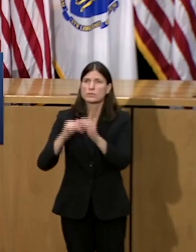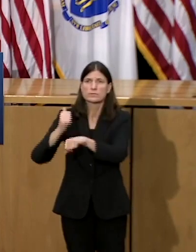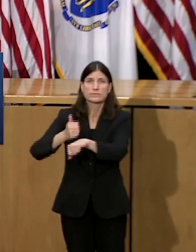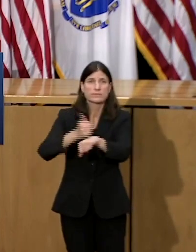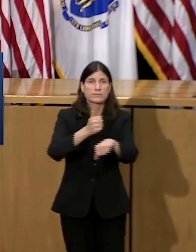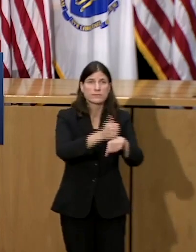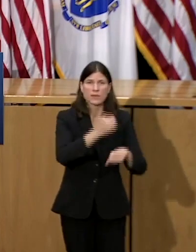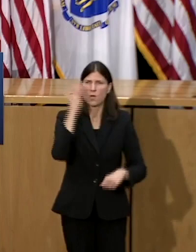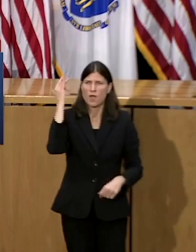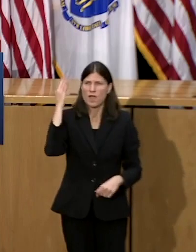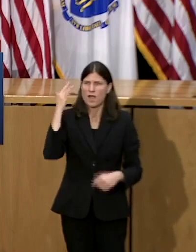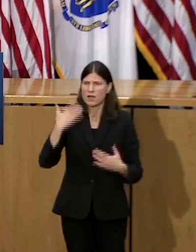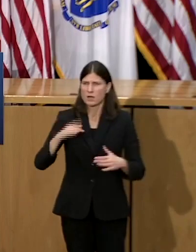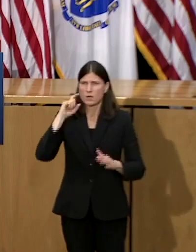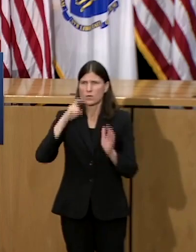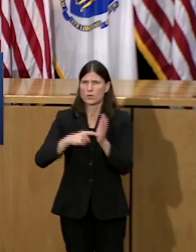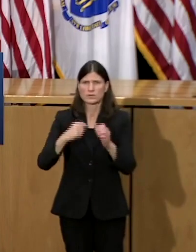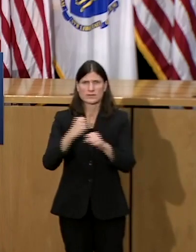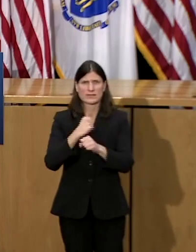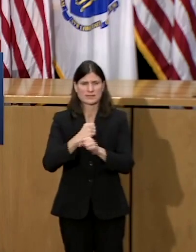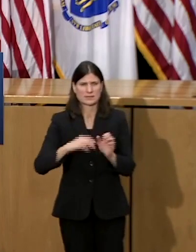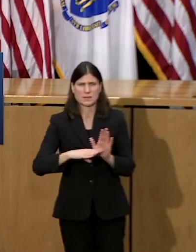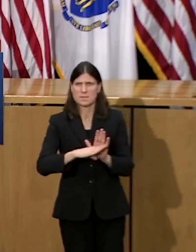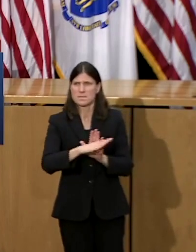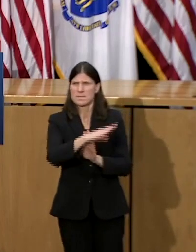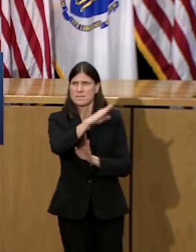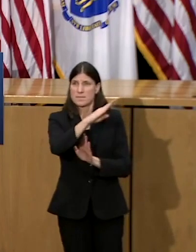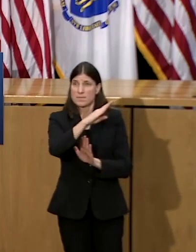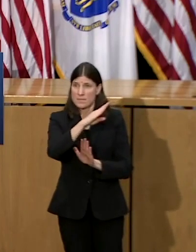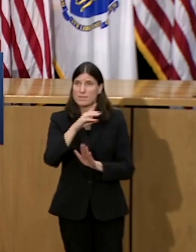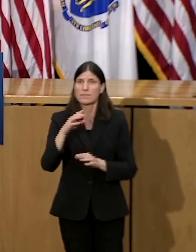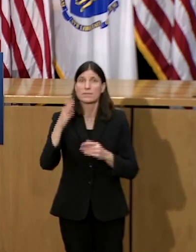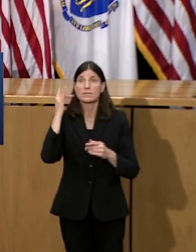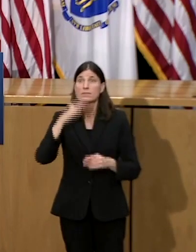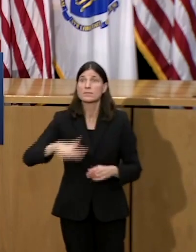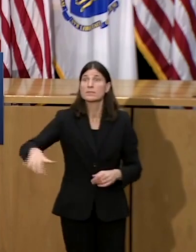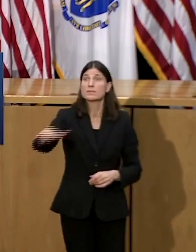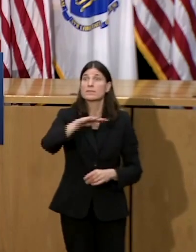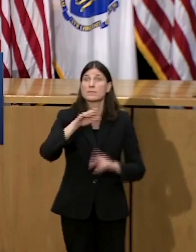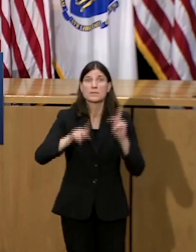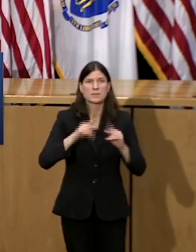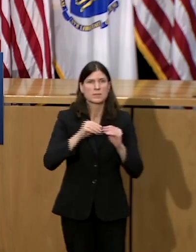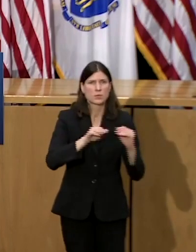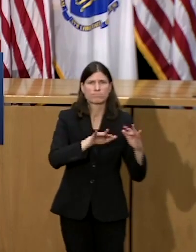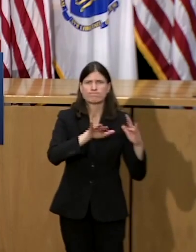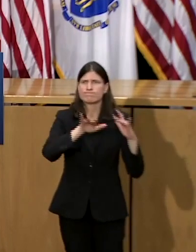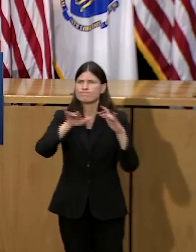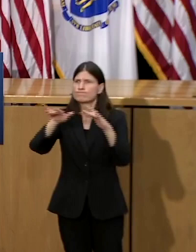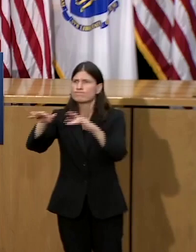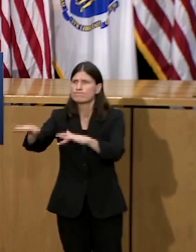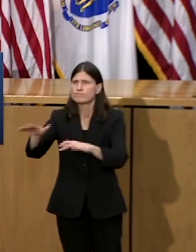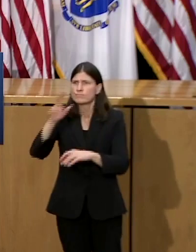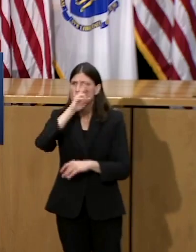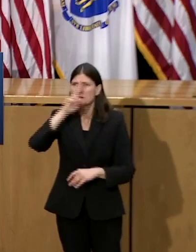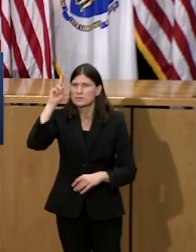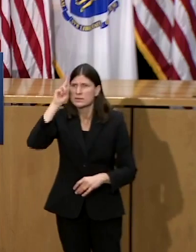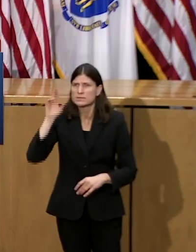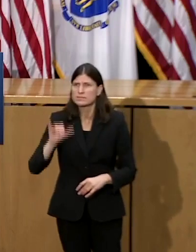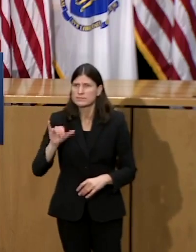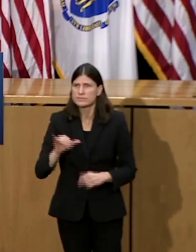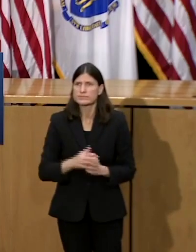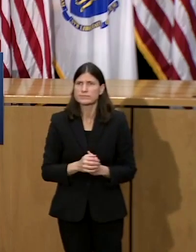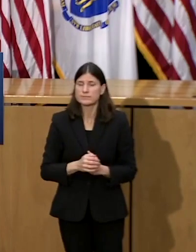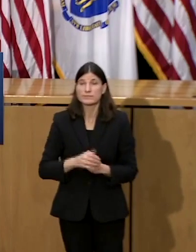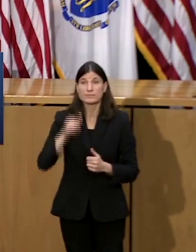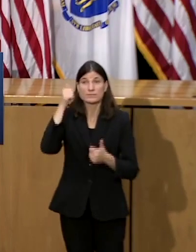of COVID-19 and a rise in hospitalizations statewide. Since Labor Day, new cases have increased by about